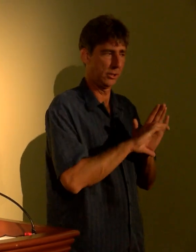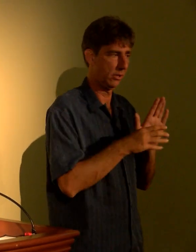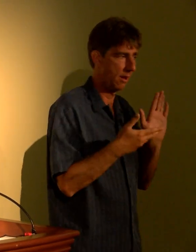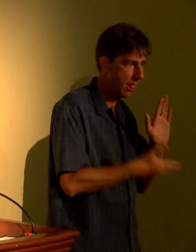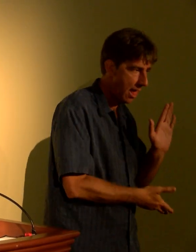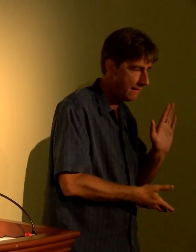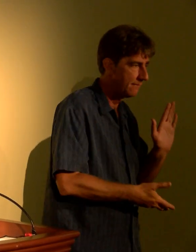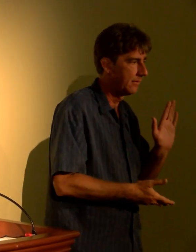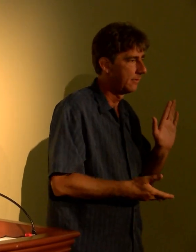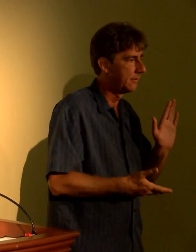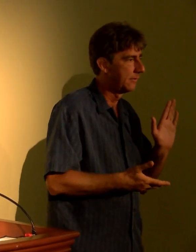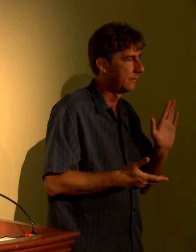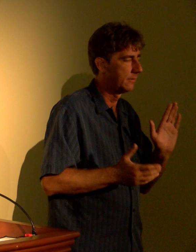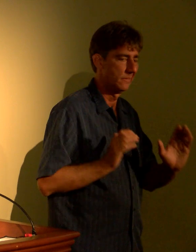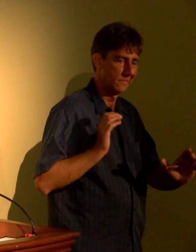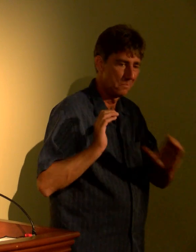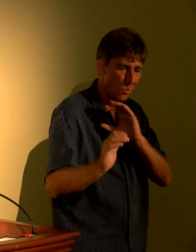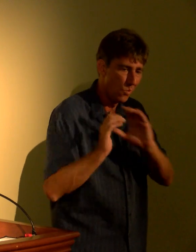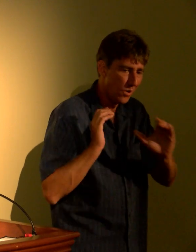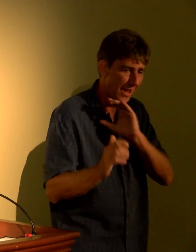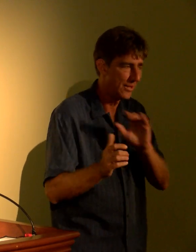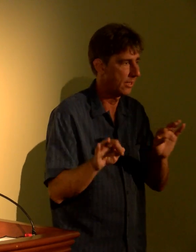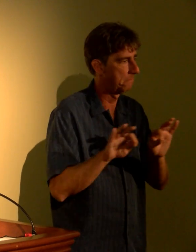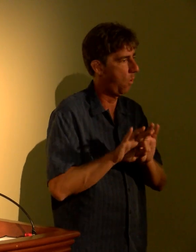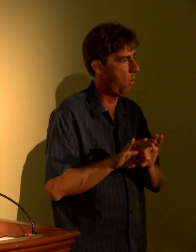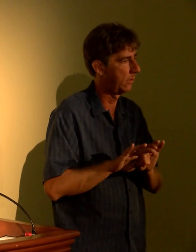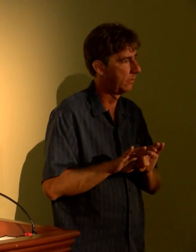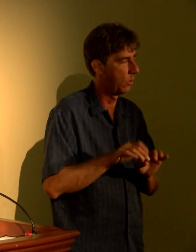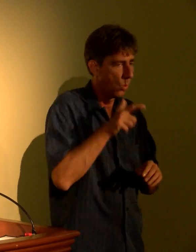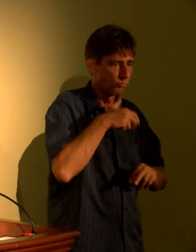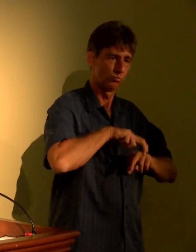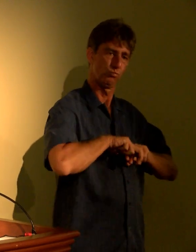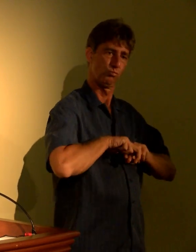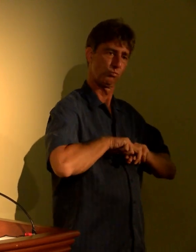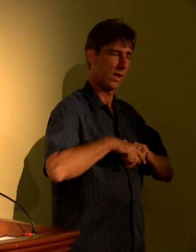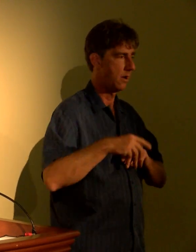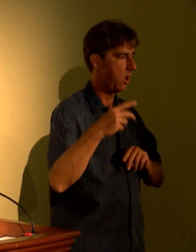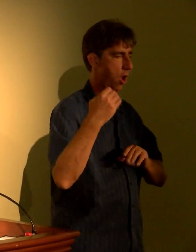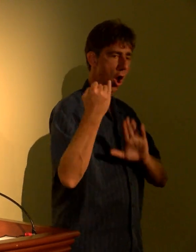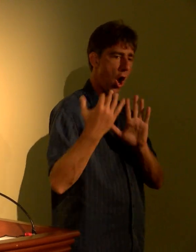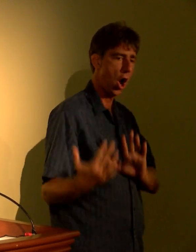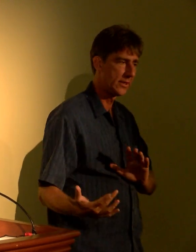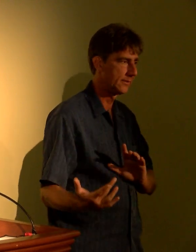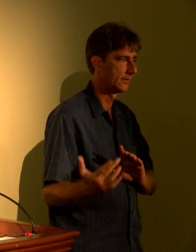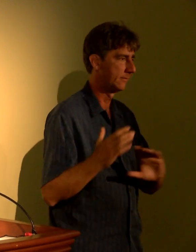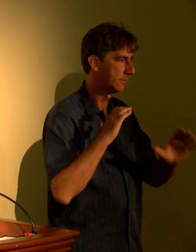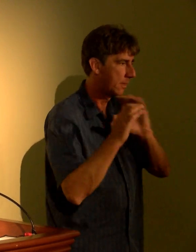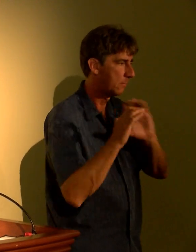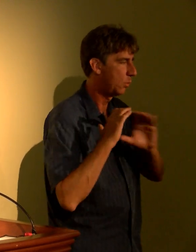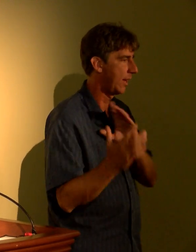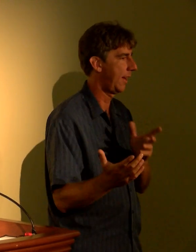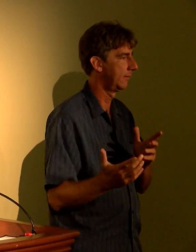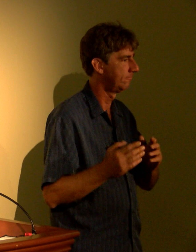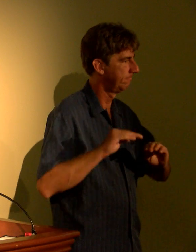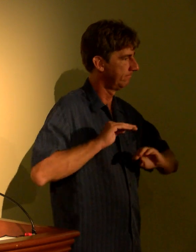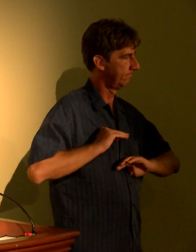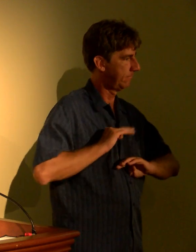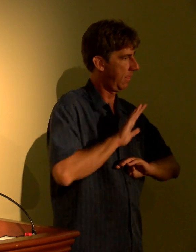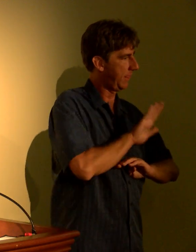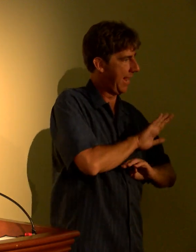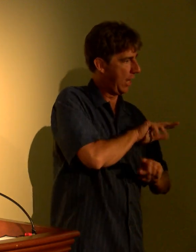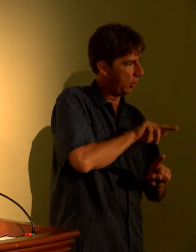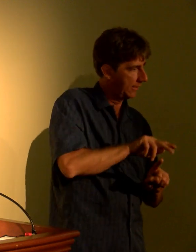need for communication between the artist and the sitter, in terms of the artist being able to meet the